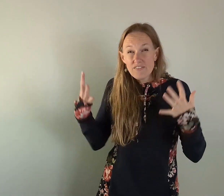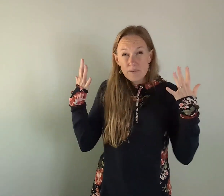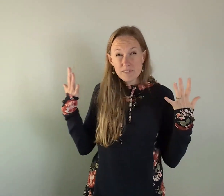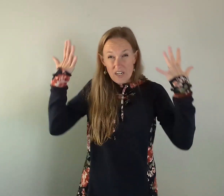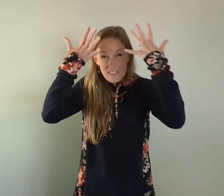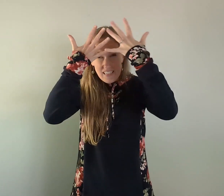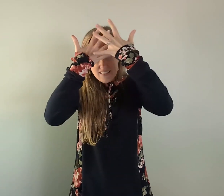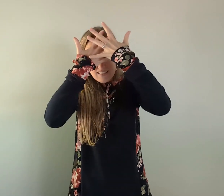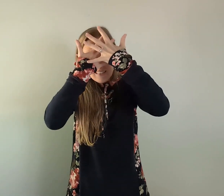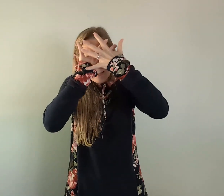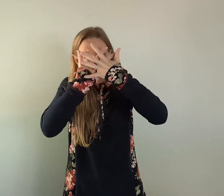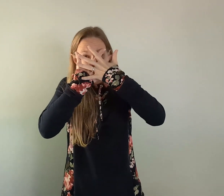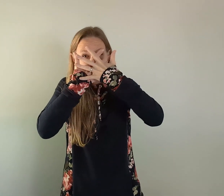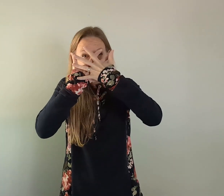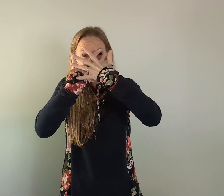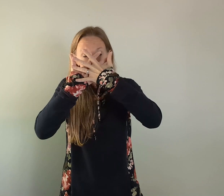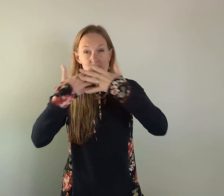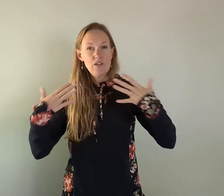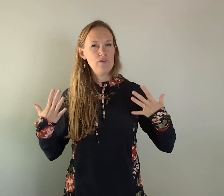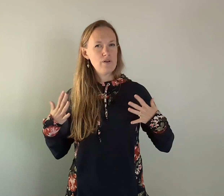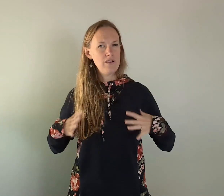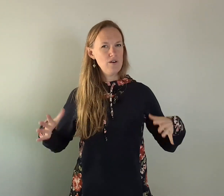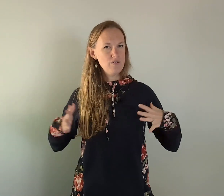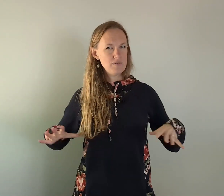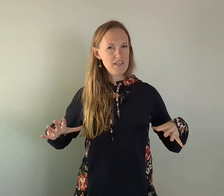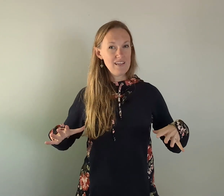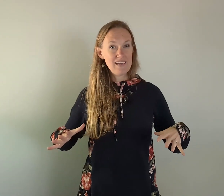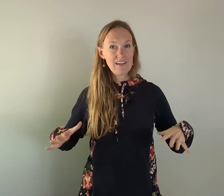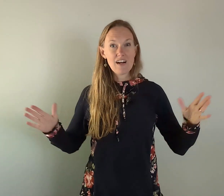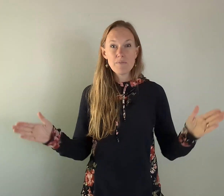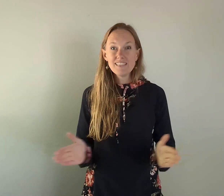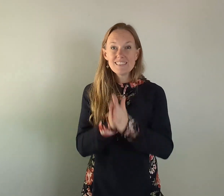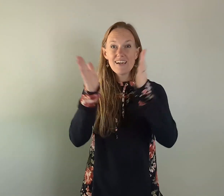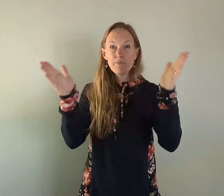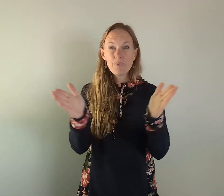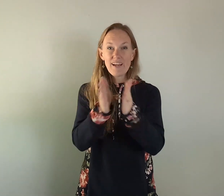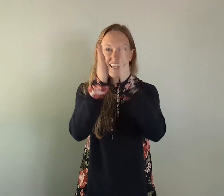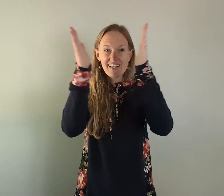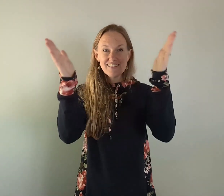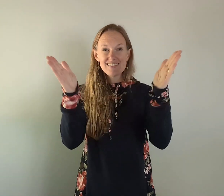from darkness. You clothed me in garments of praise.